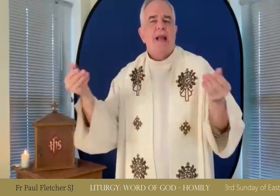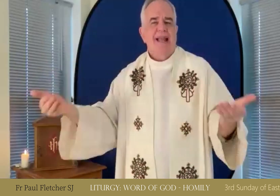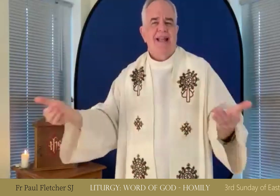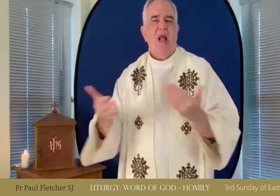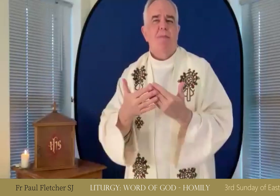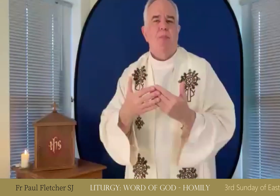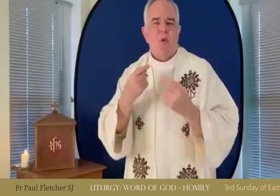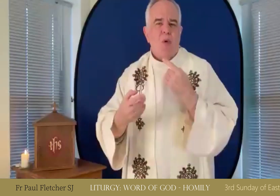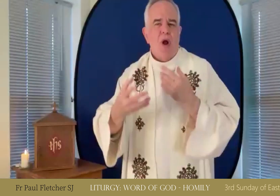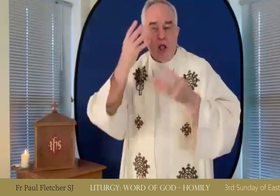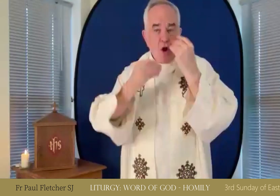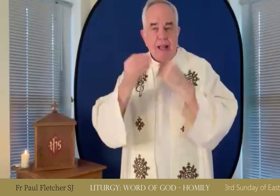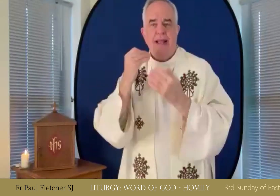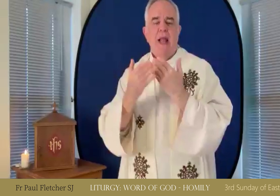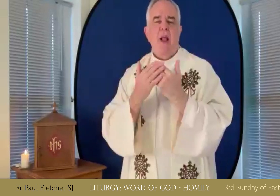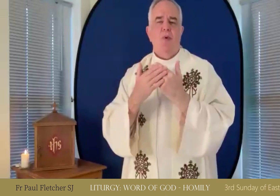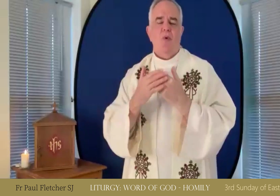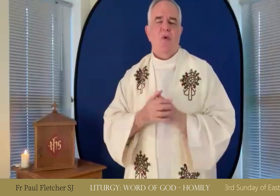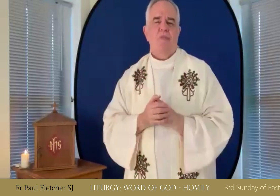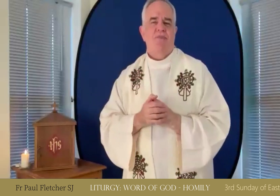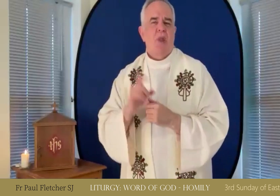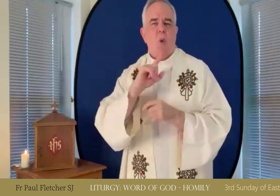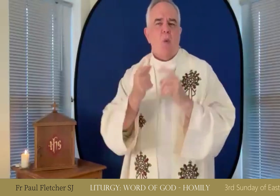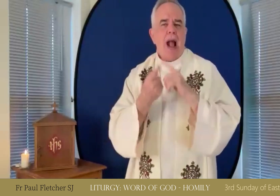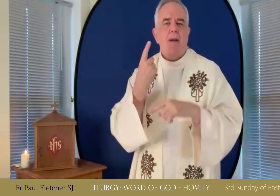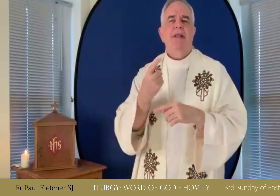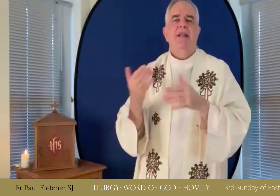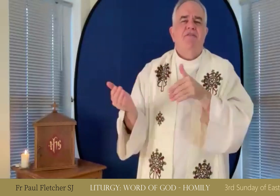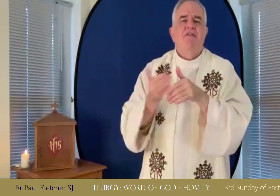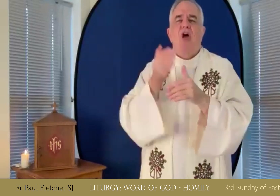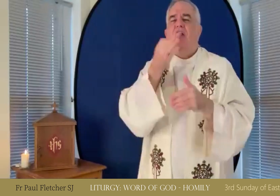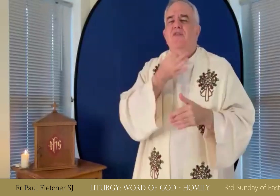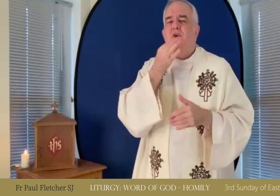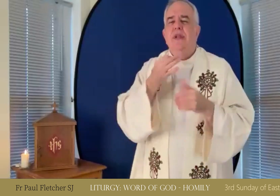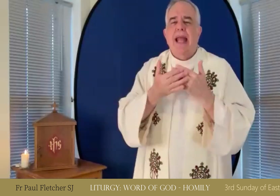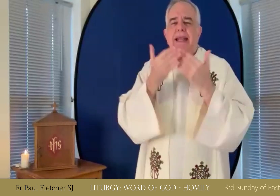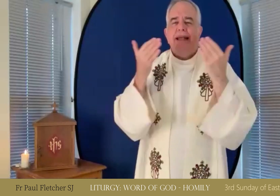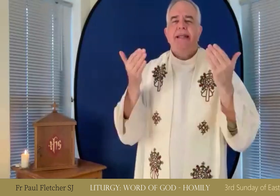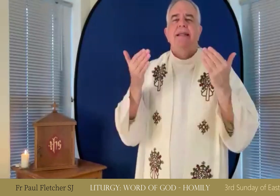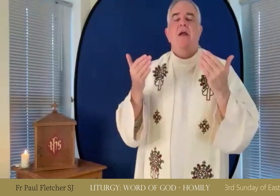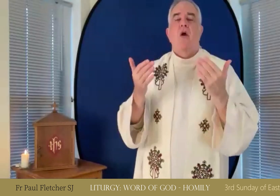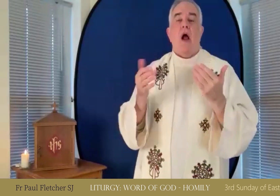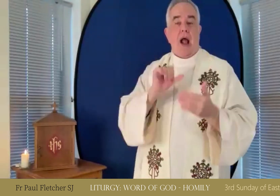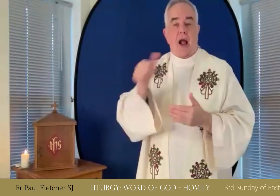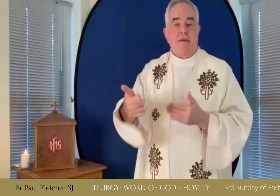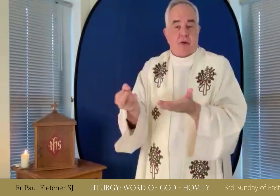opening more, learning more what happened the first 2 days after